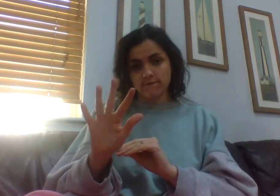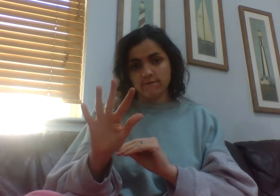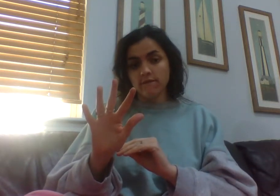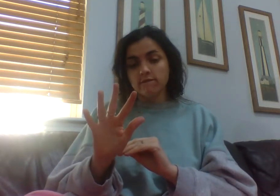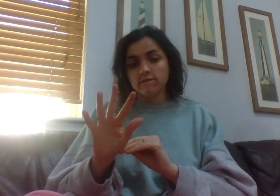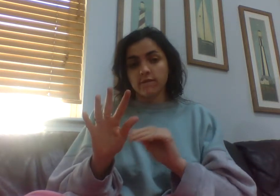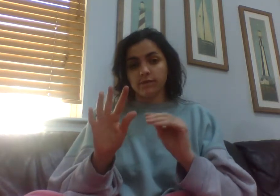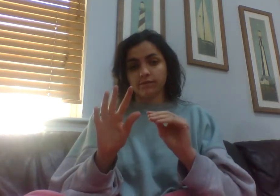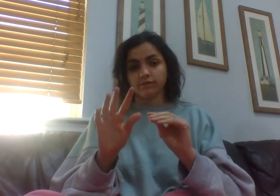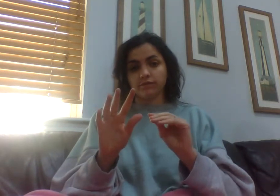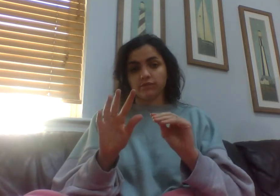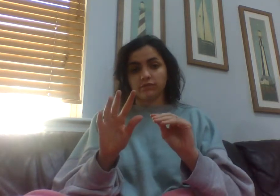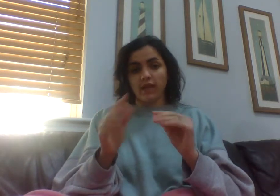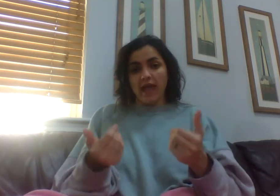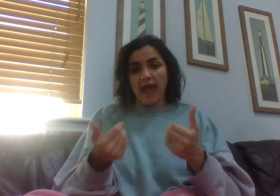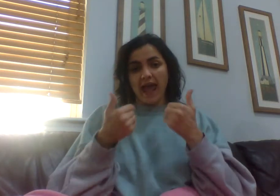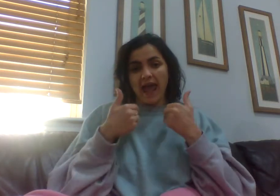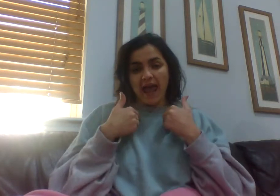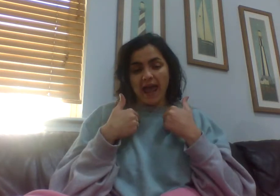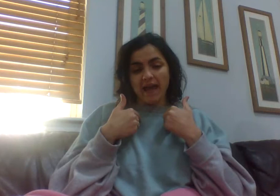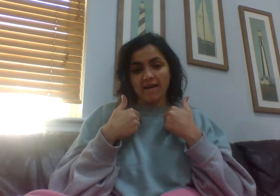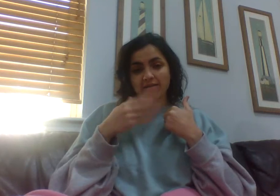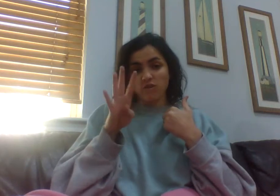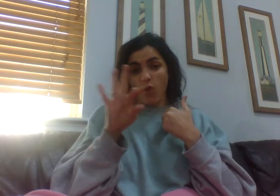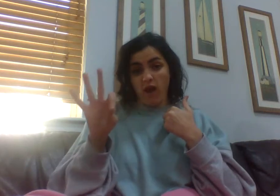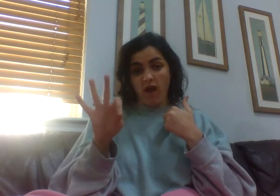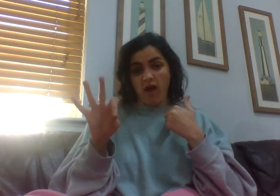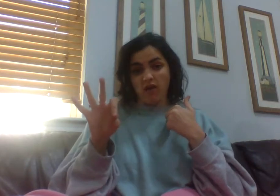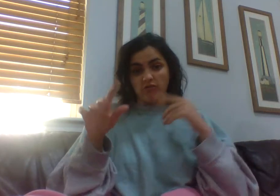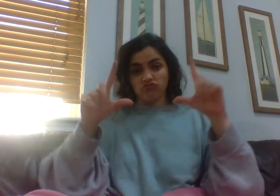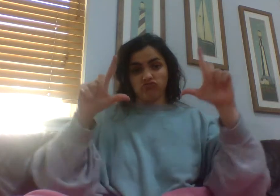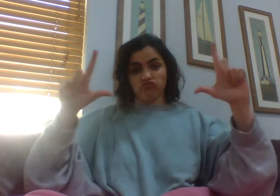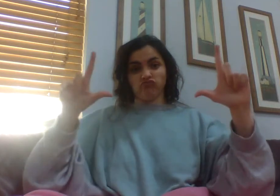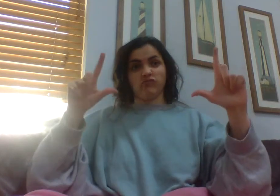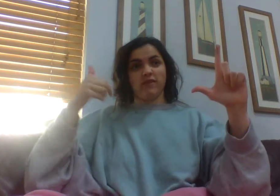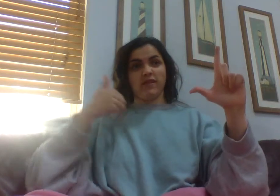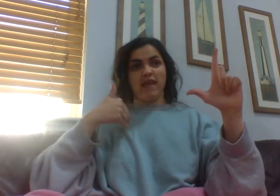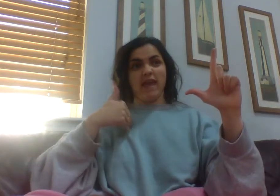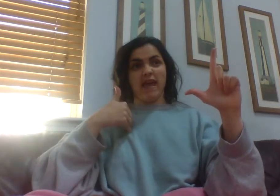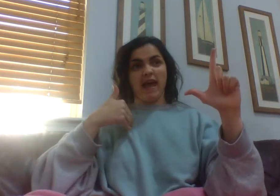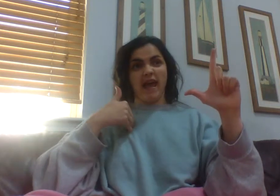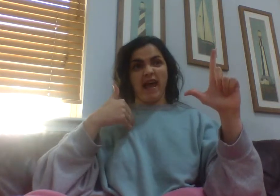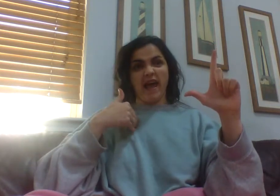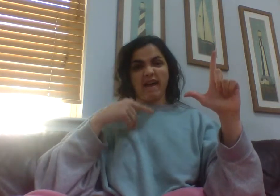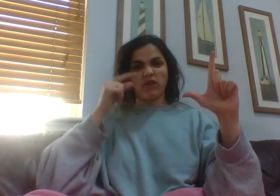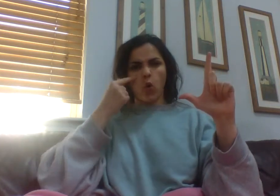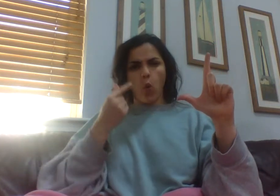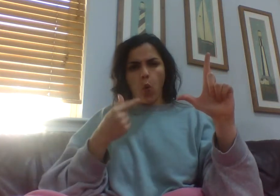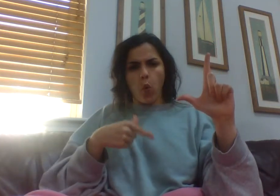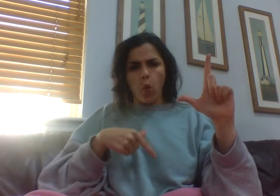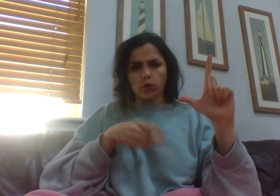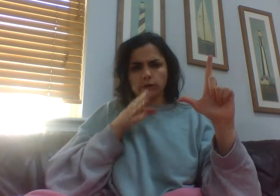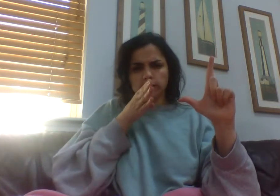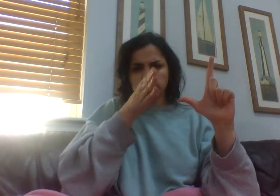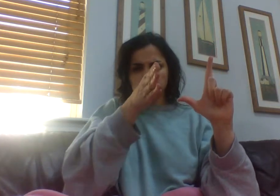that golden barrier dividing people on the left and people on the right. I should have included in